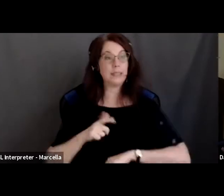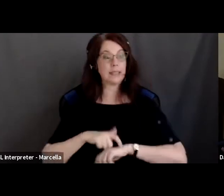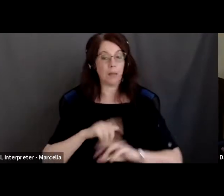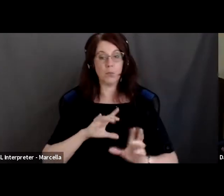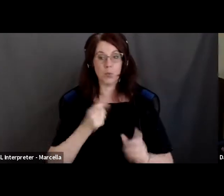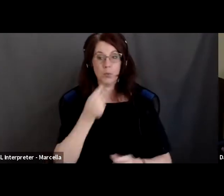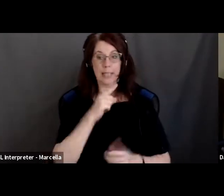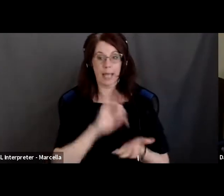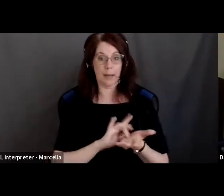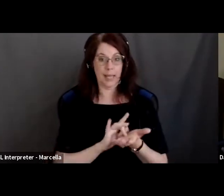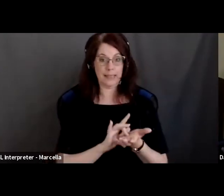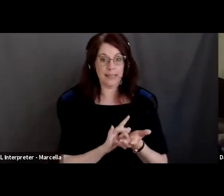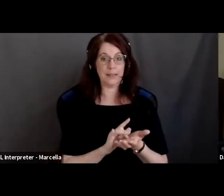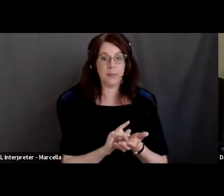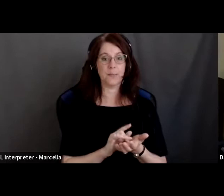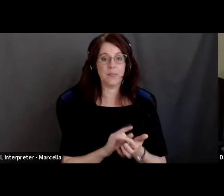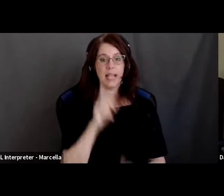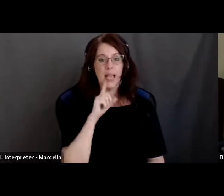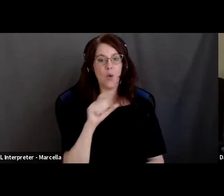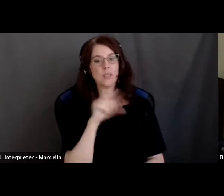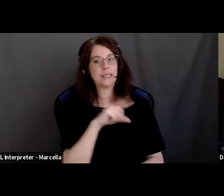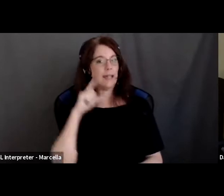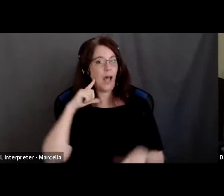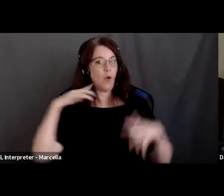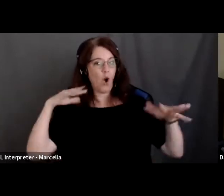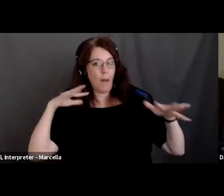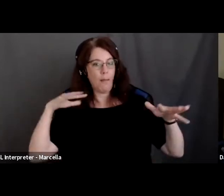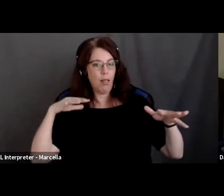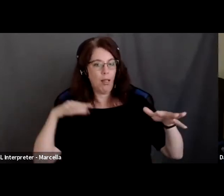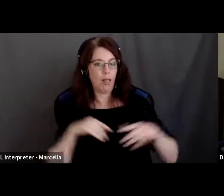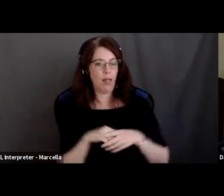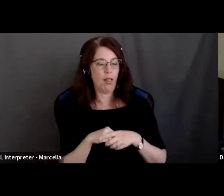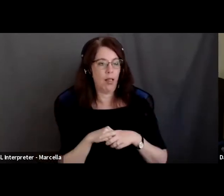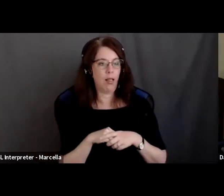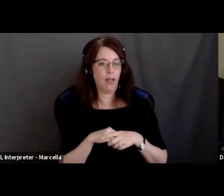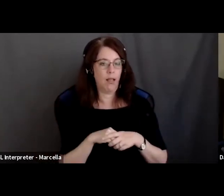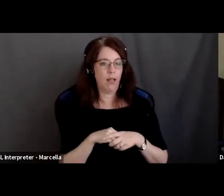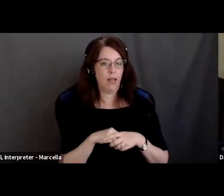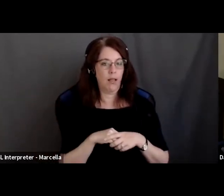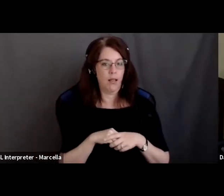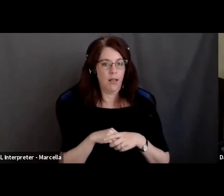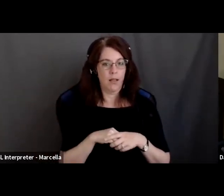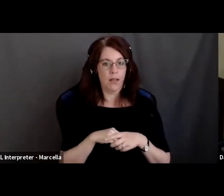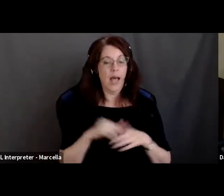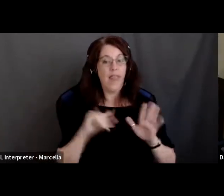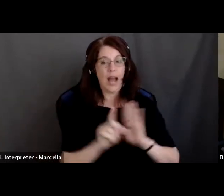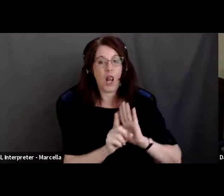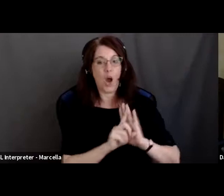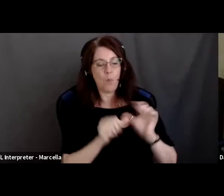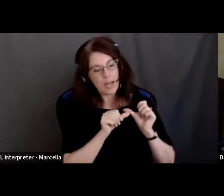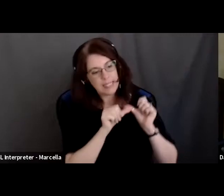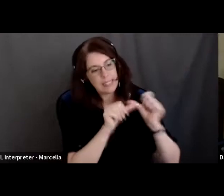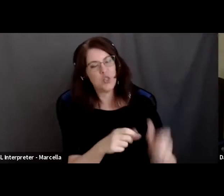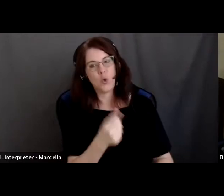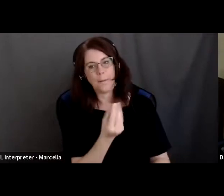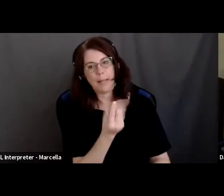medicine, it'll send out an audible alert, and then that alarm will keep beeping until